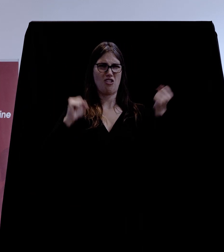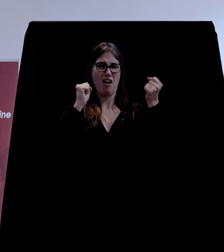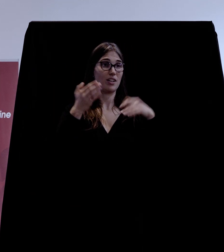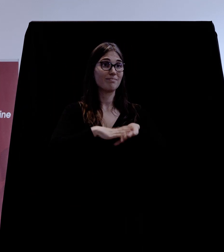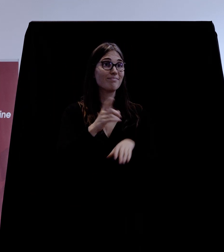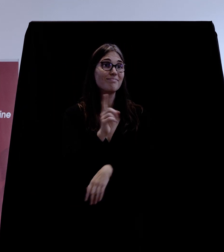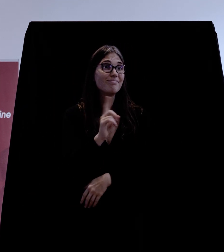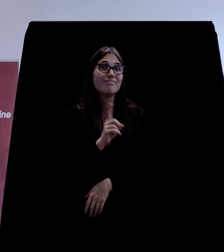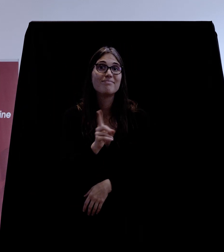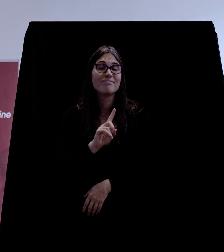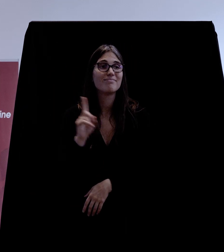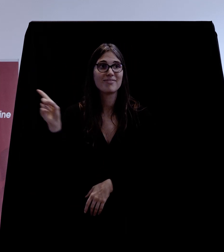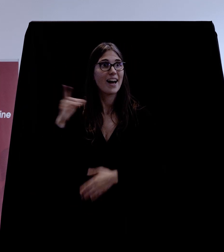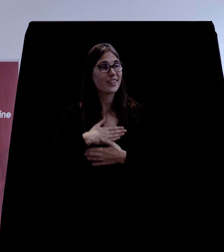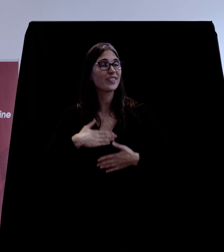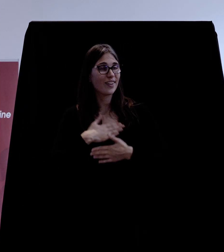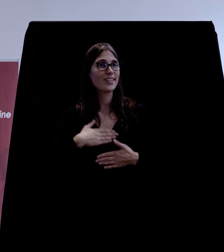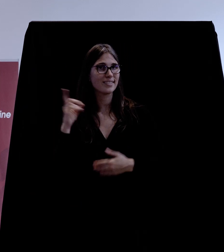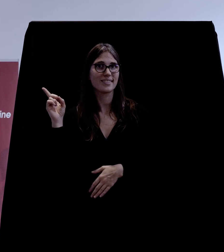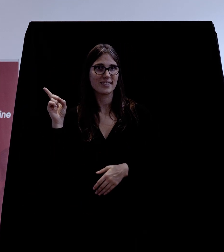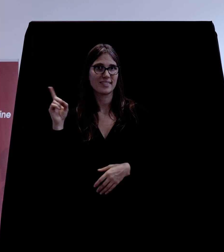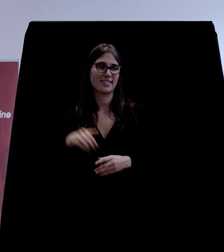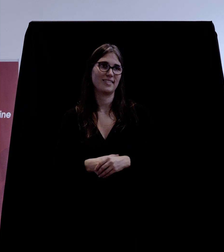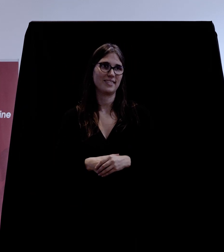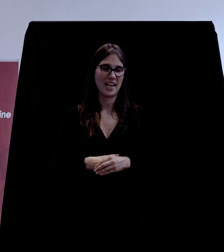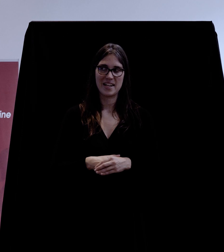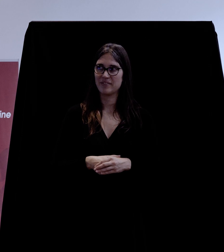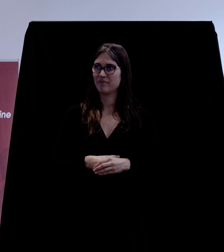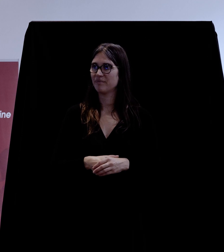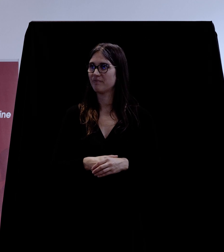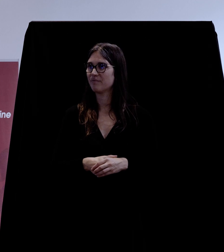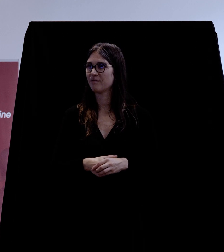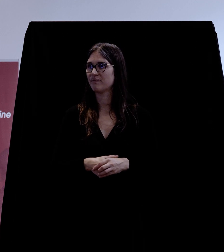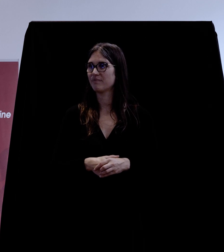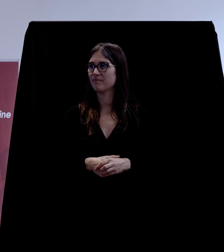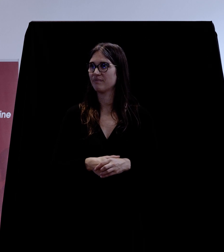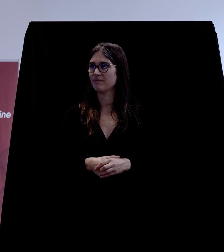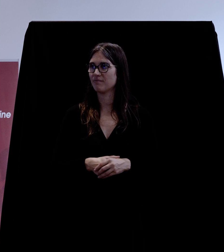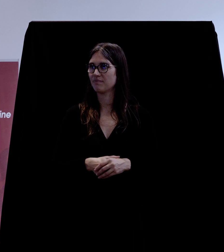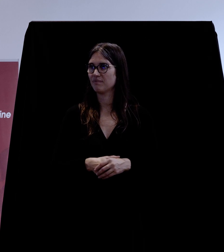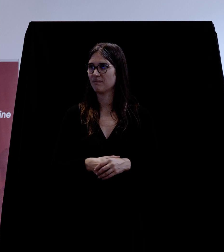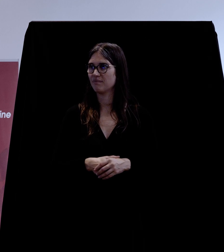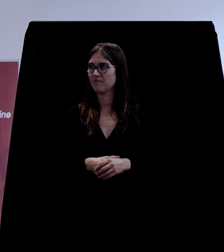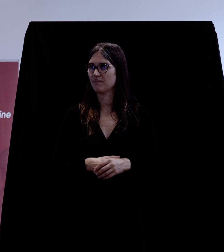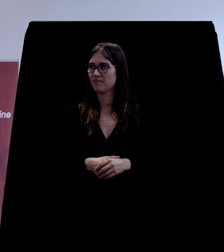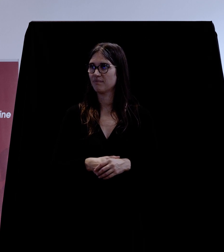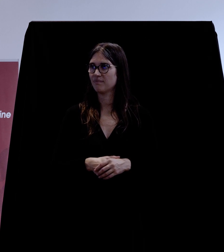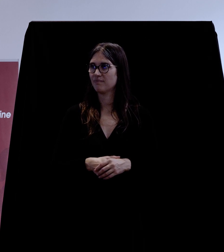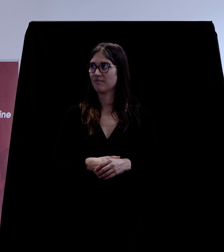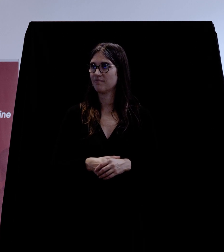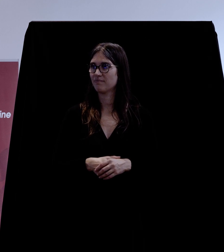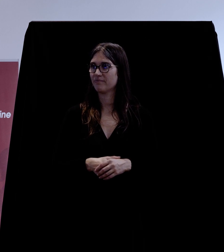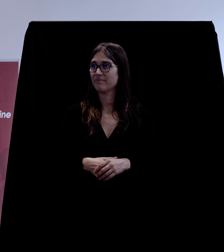So it's just a few points to consider. Behavioral descriptions have an, oh, wait a minute, I did that already. So they have no control, right?